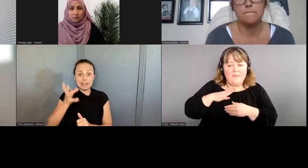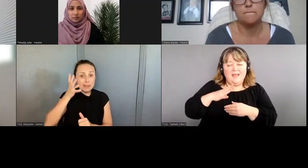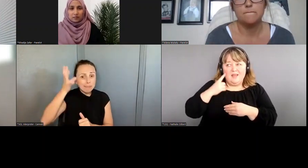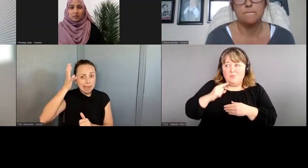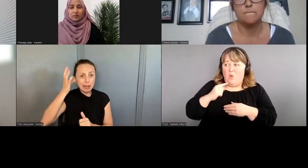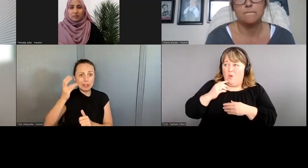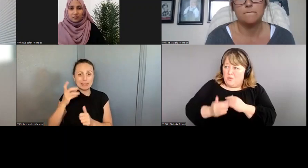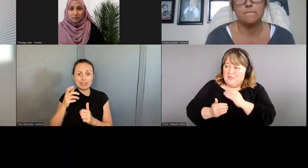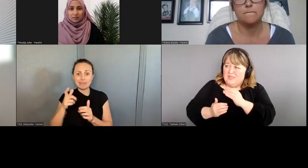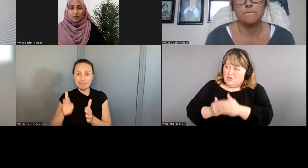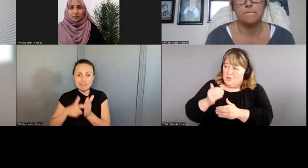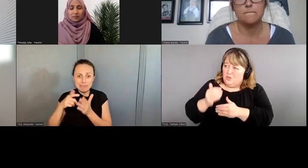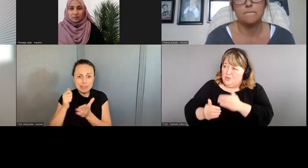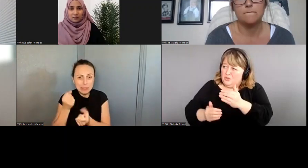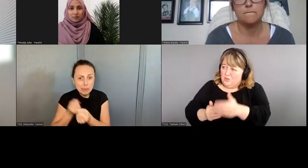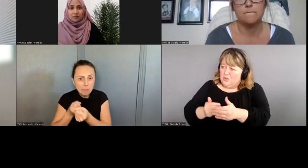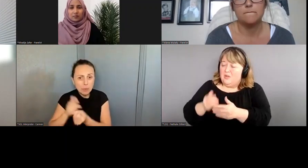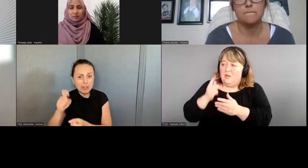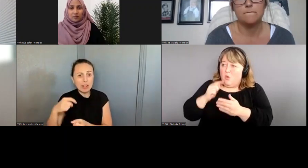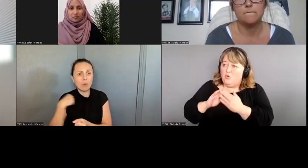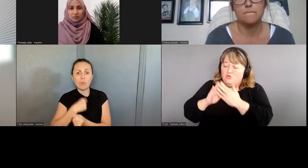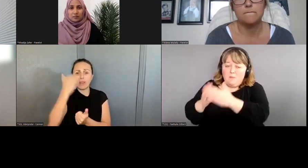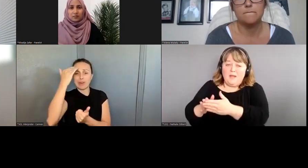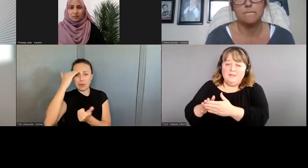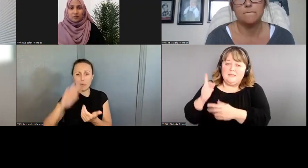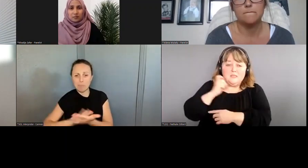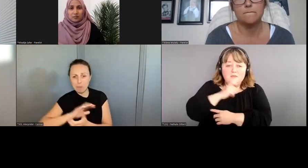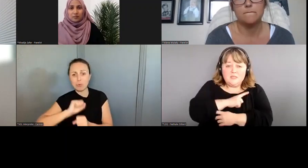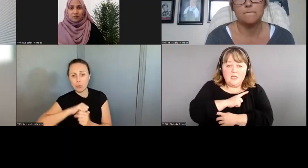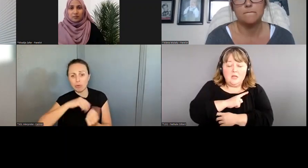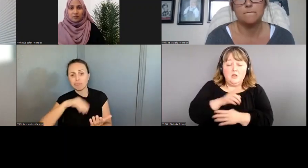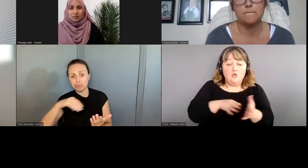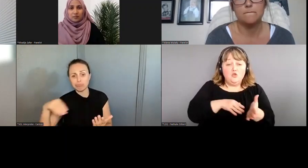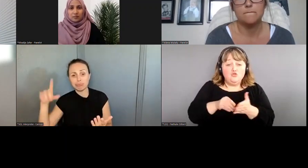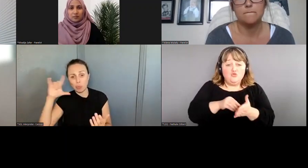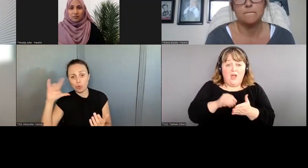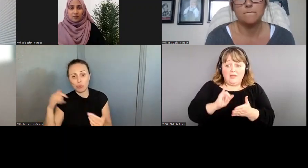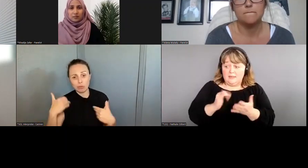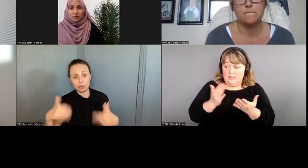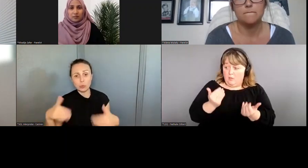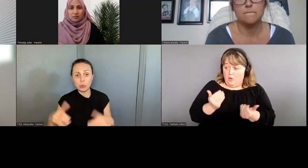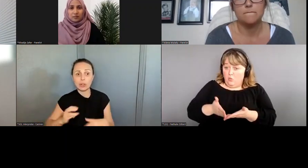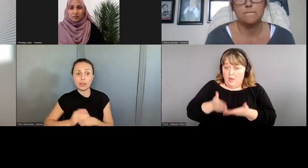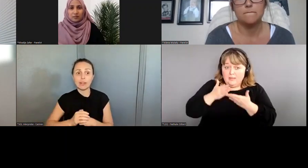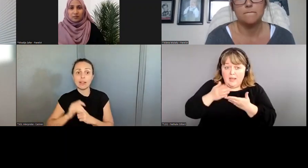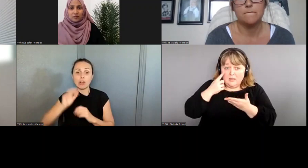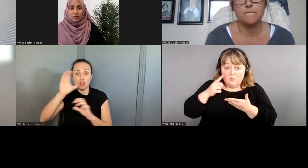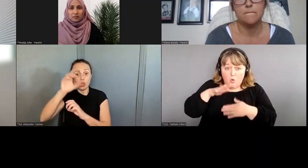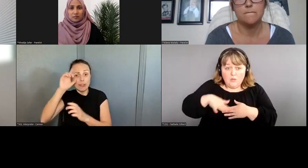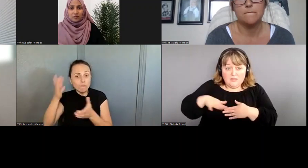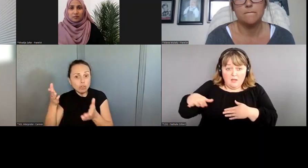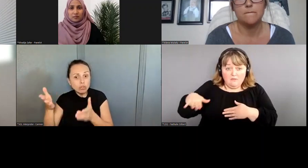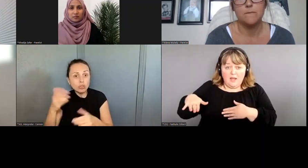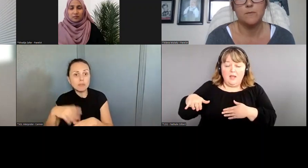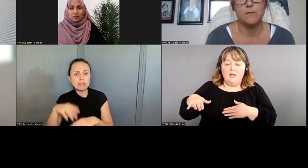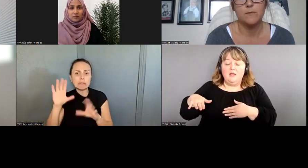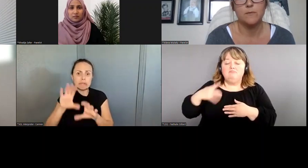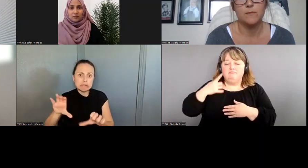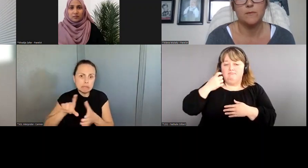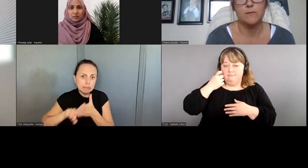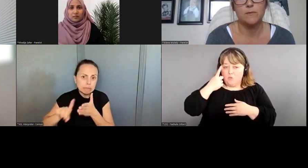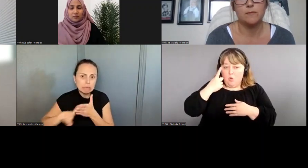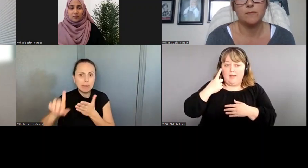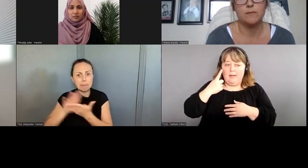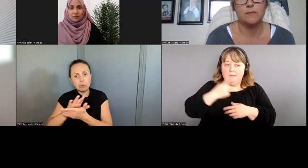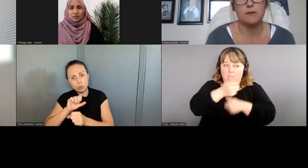support needs, we know what paperwork and everything is like for us. And going to look for service and you have to do so much paperwork is